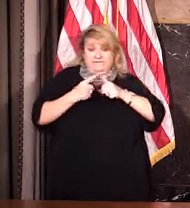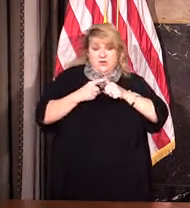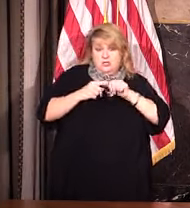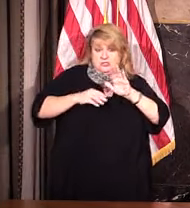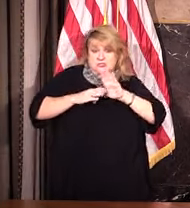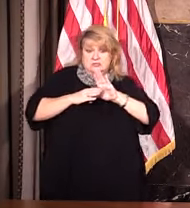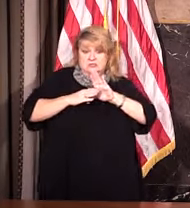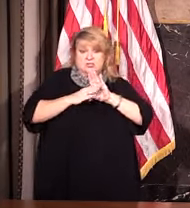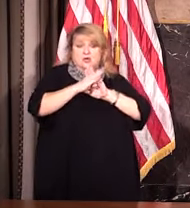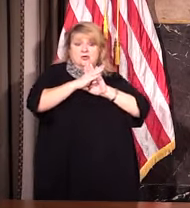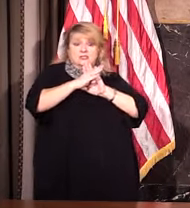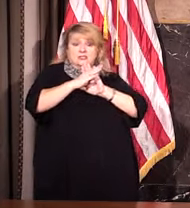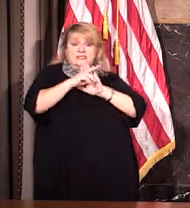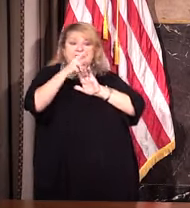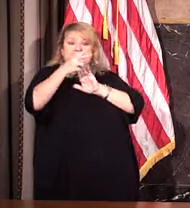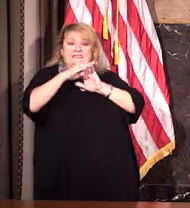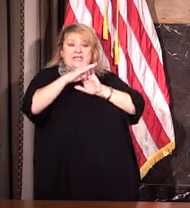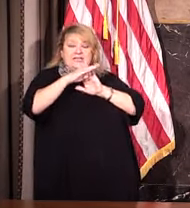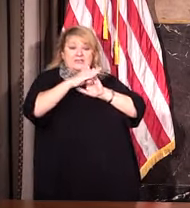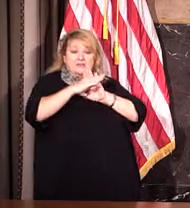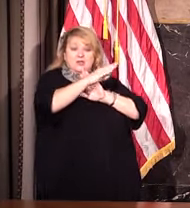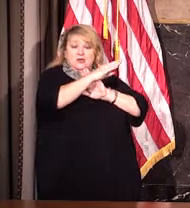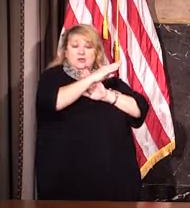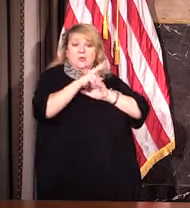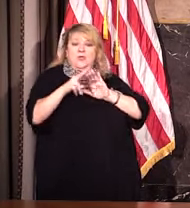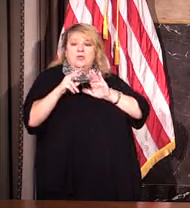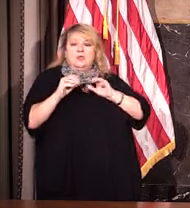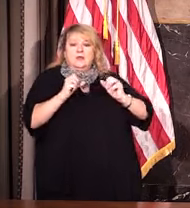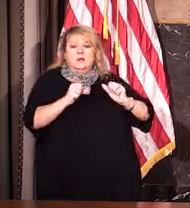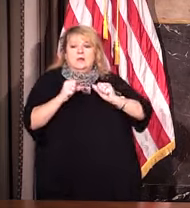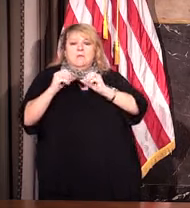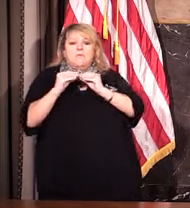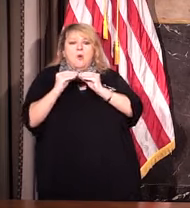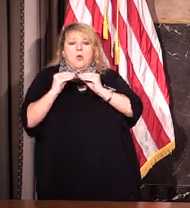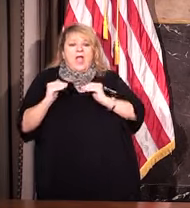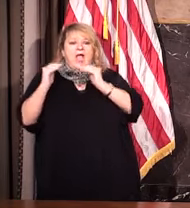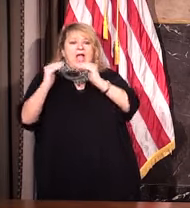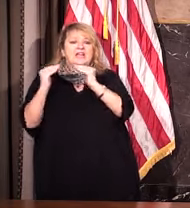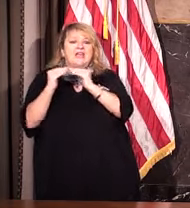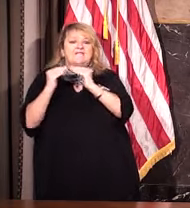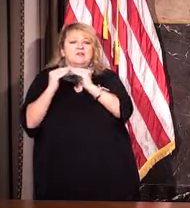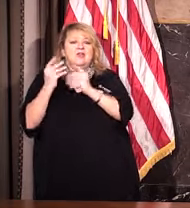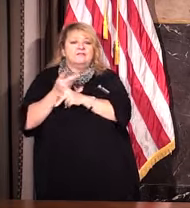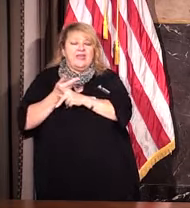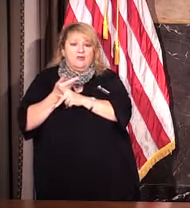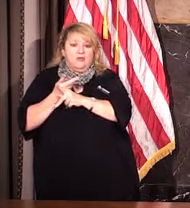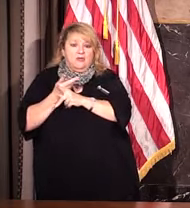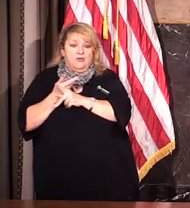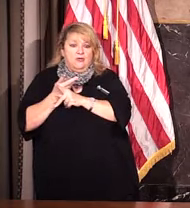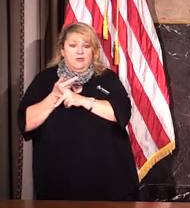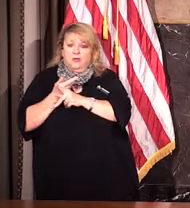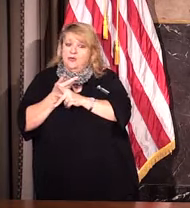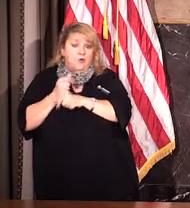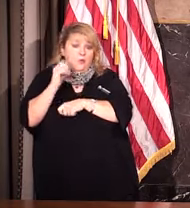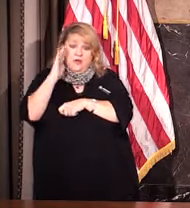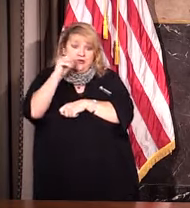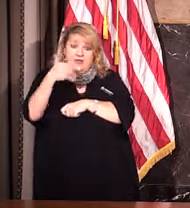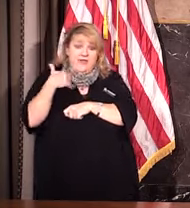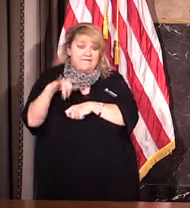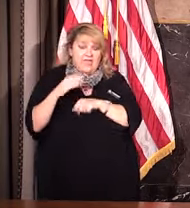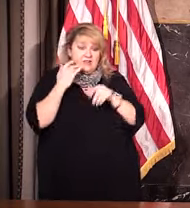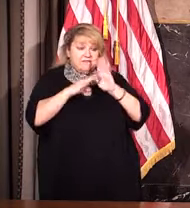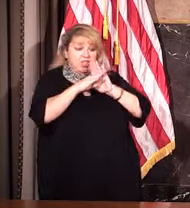potentially mobilize patients to higher levels of care. If the surge continues as uniform as it is, that opportunity will go away as well.